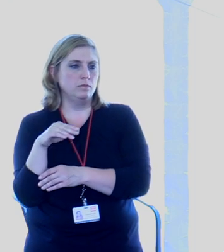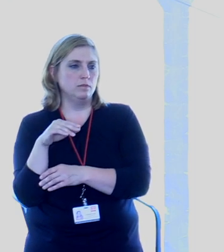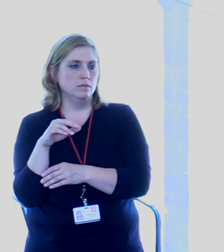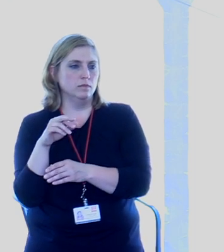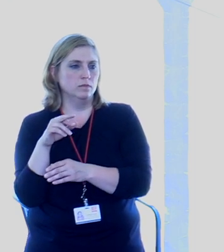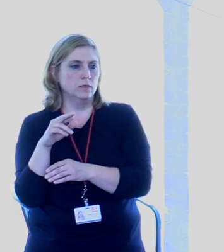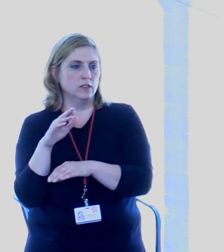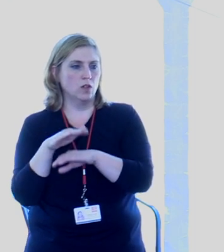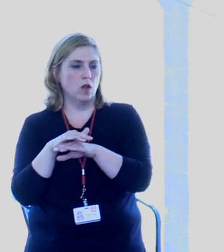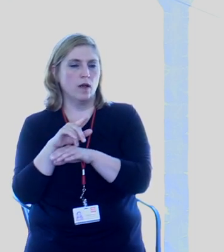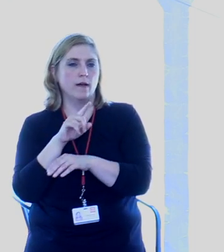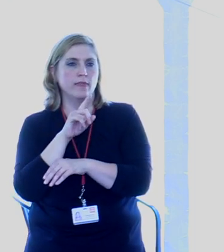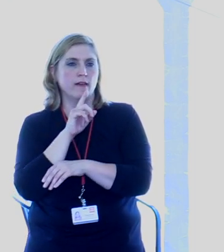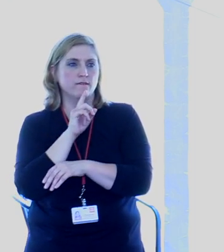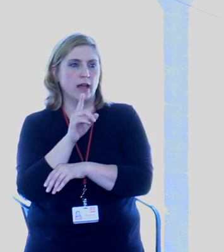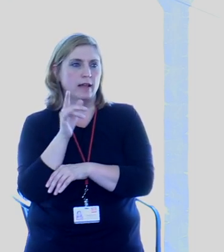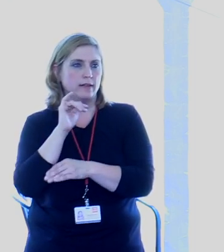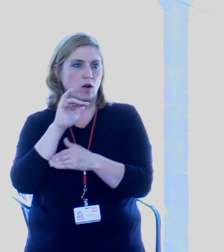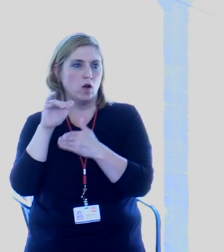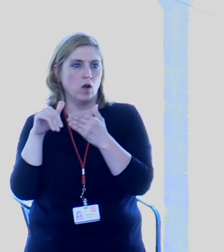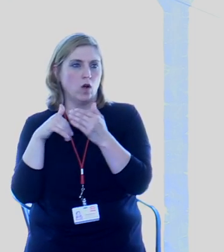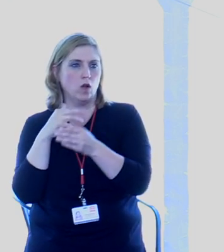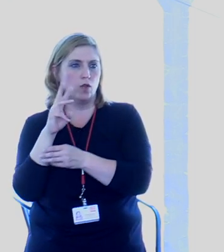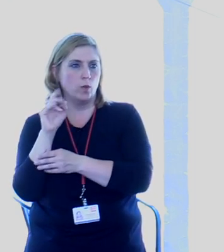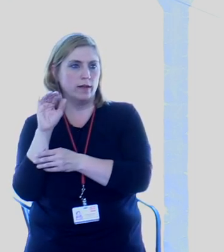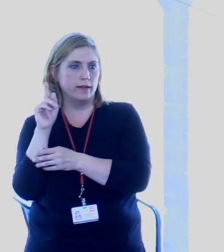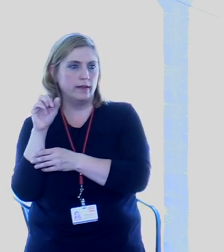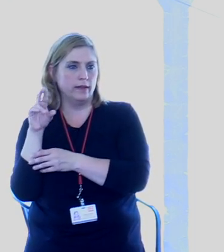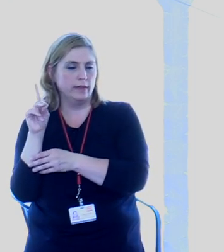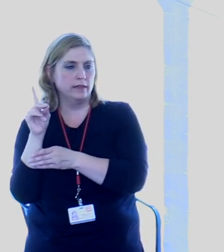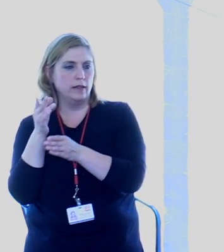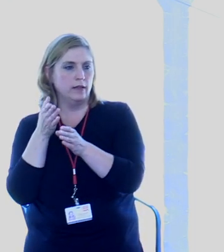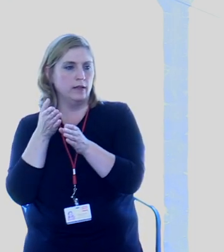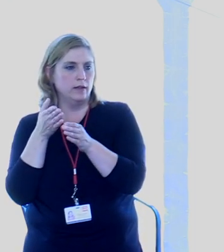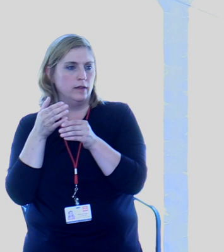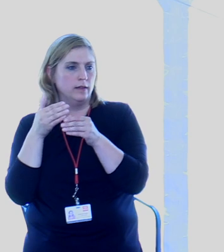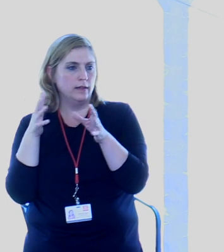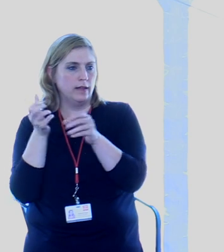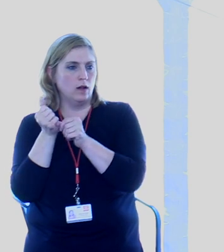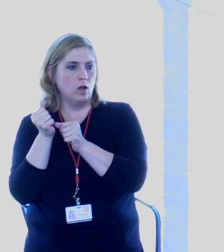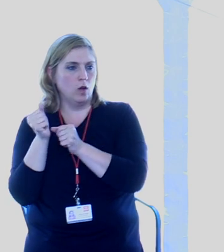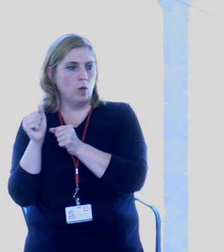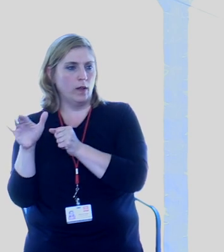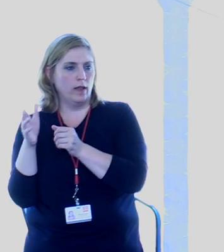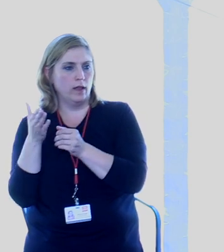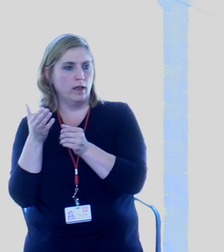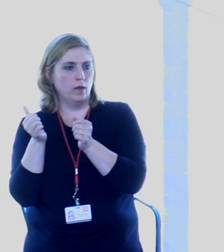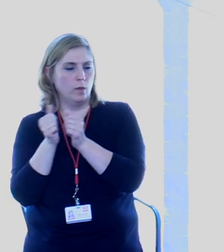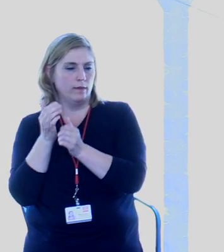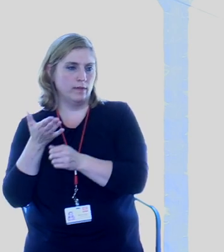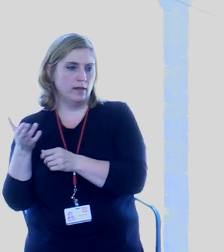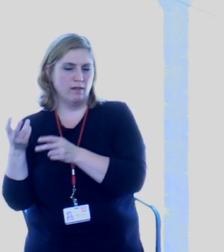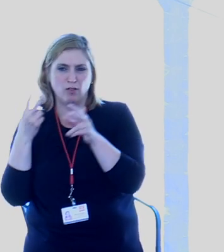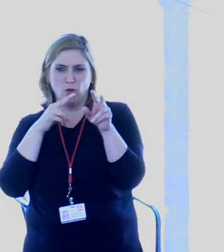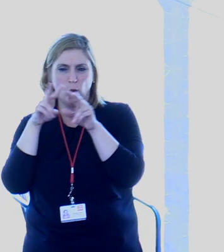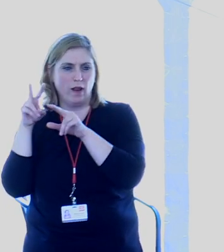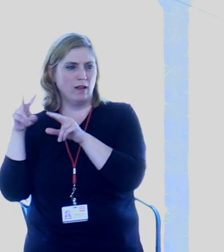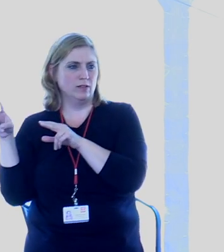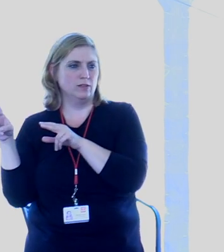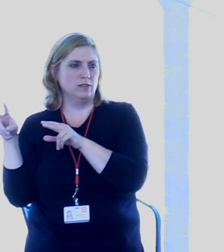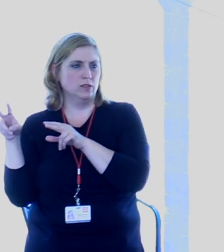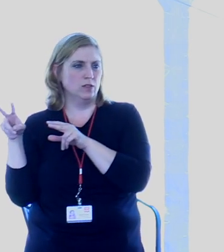on the fact that all the wicked seem to prosper. It seems like they get away with it. Okay, look around.